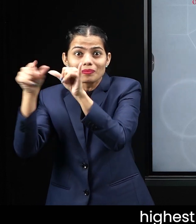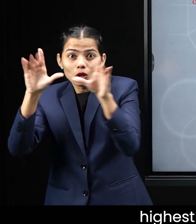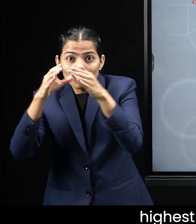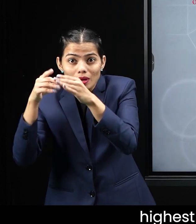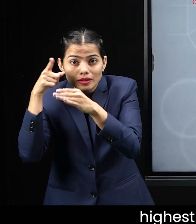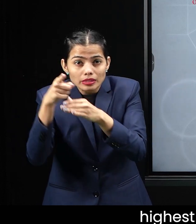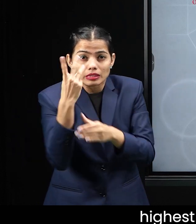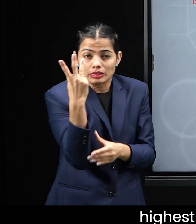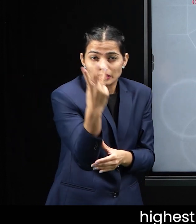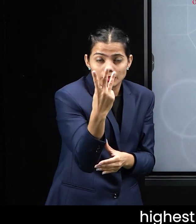three numbers.